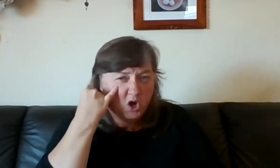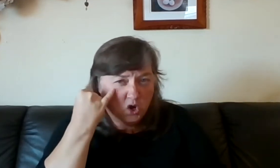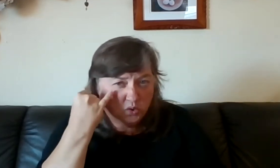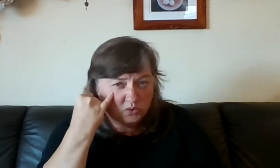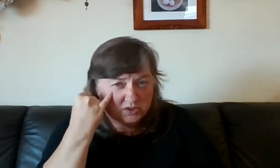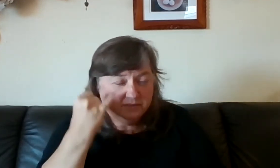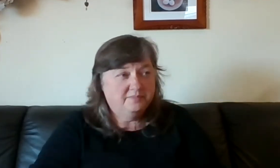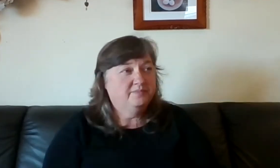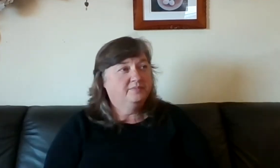suppose.